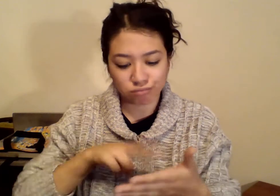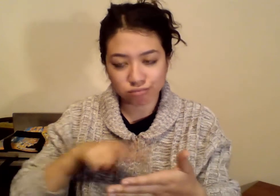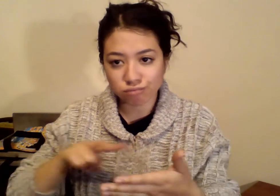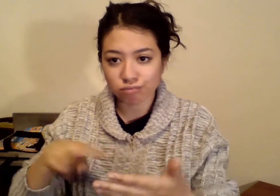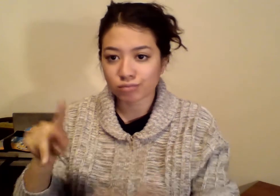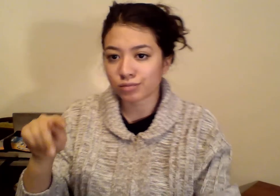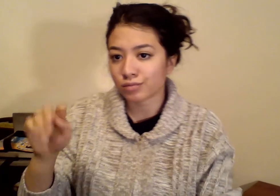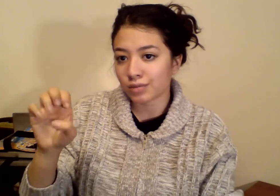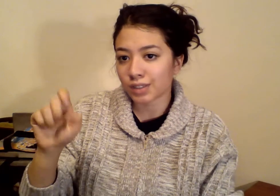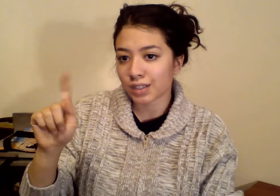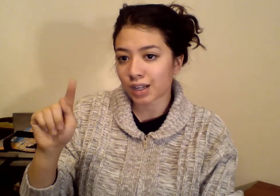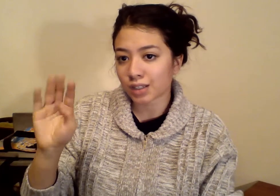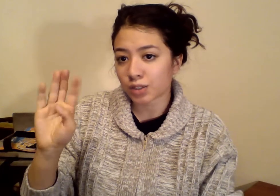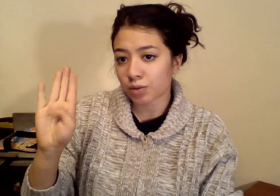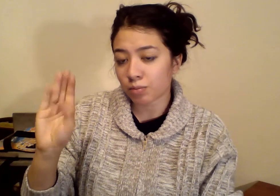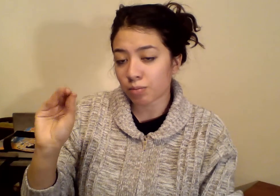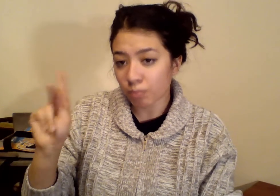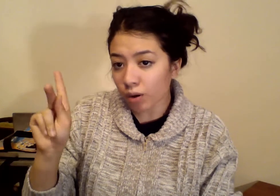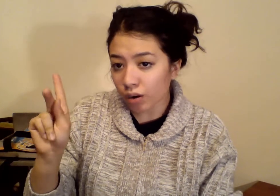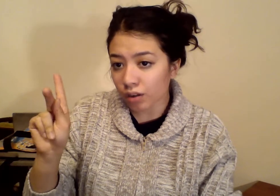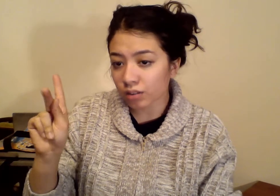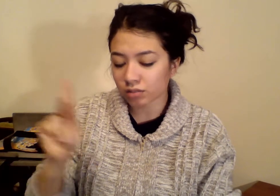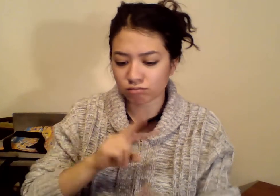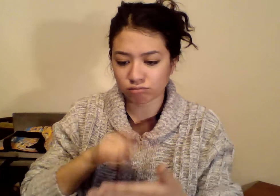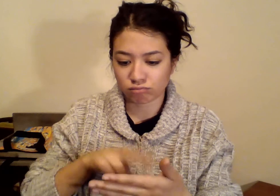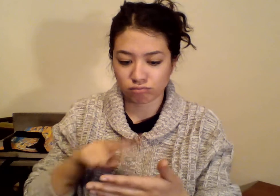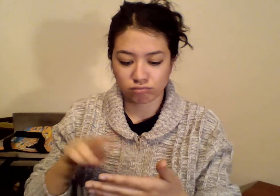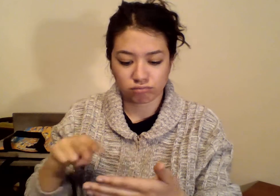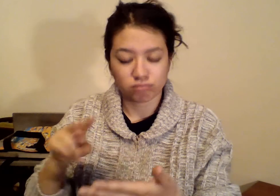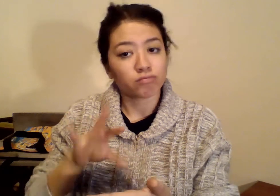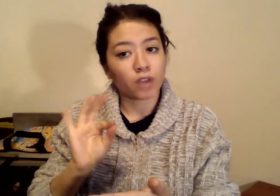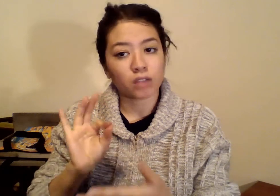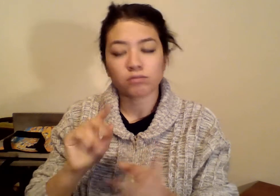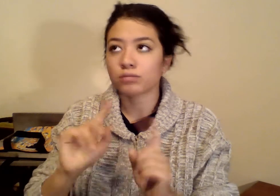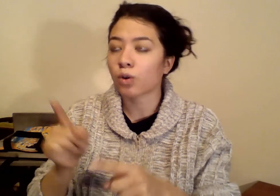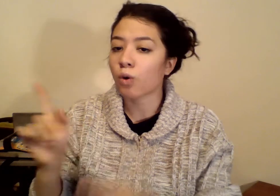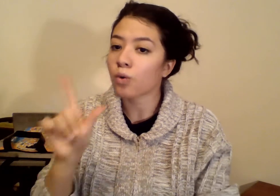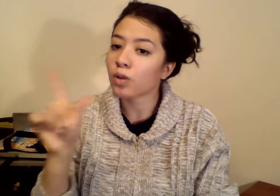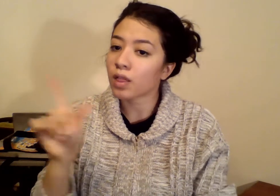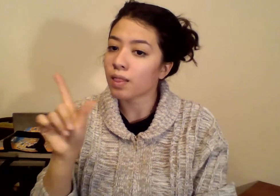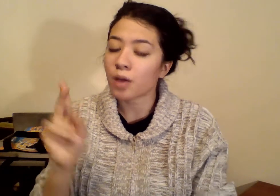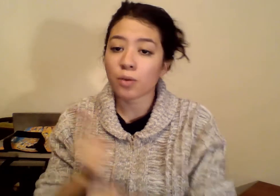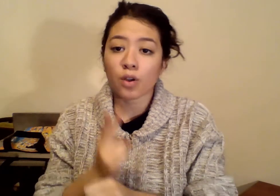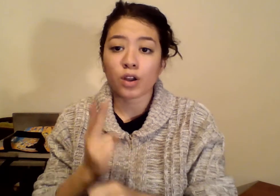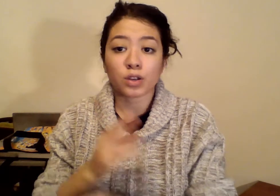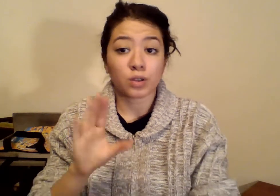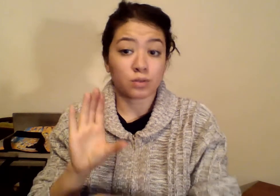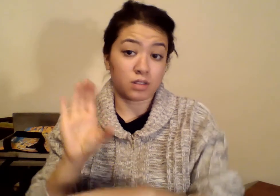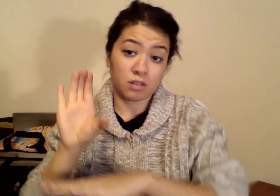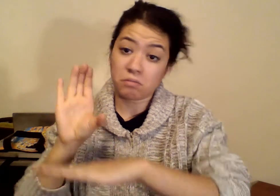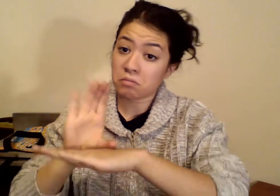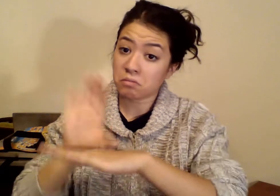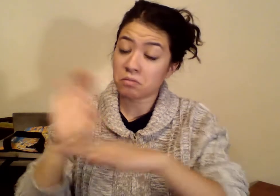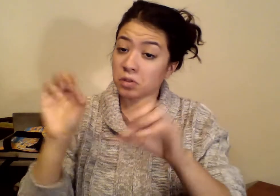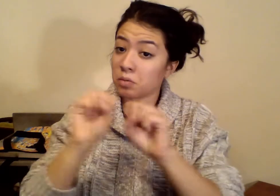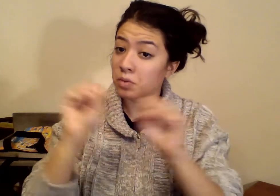use the computer systems in the library instead of looking on the web, even though I know the web is the way of the future. I'm a little old-fashioned, and I